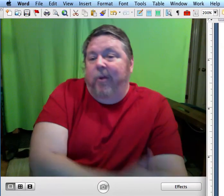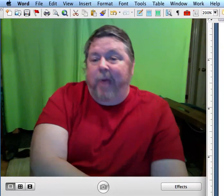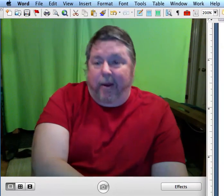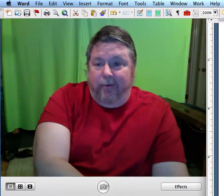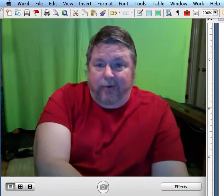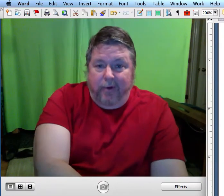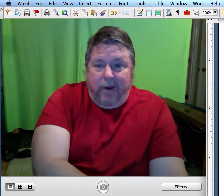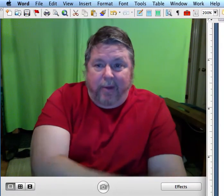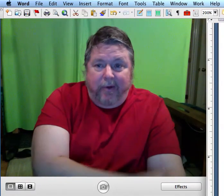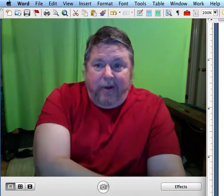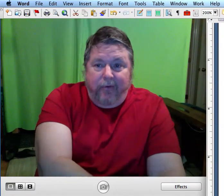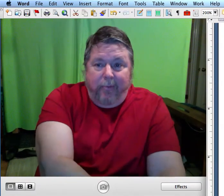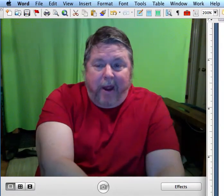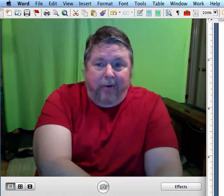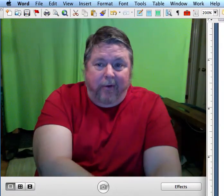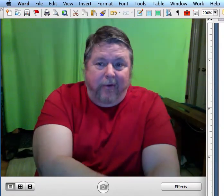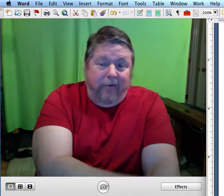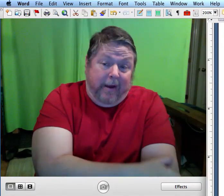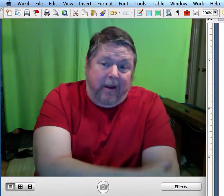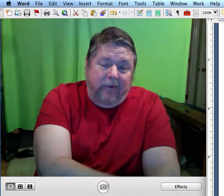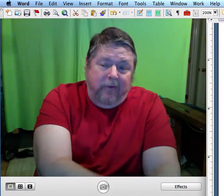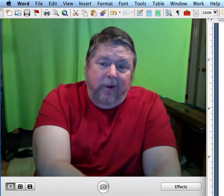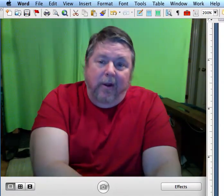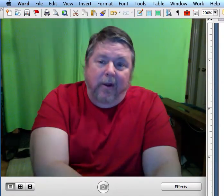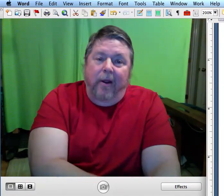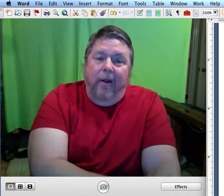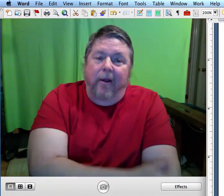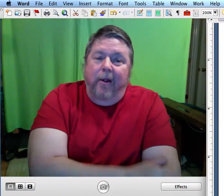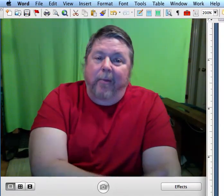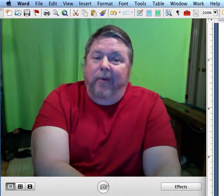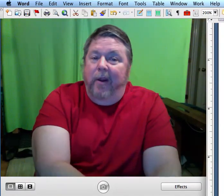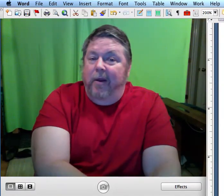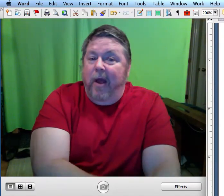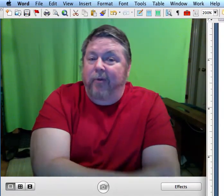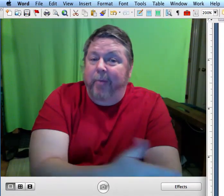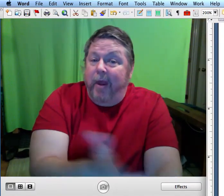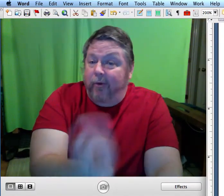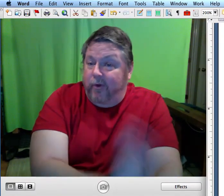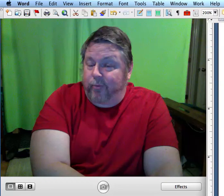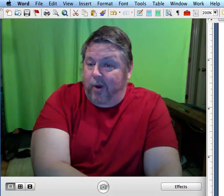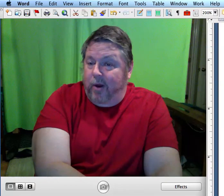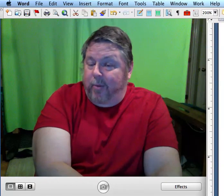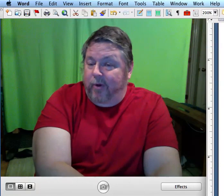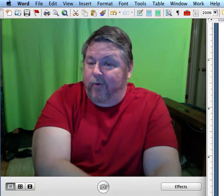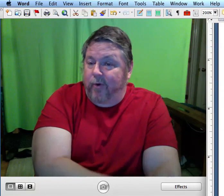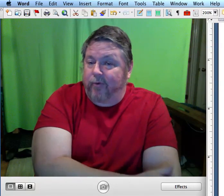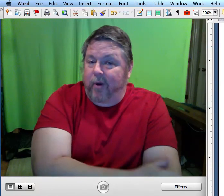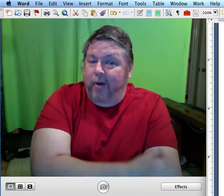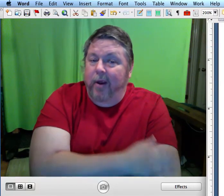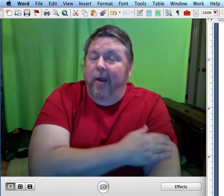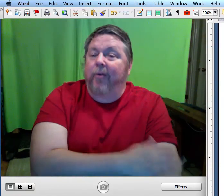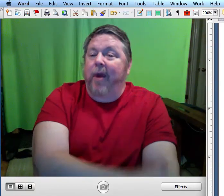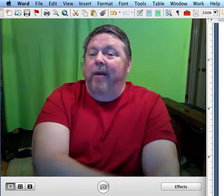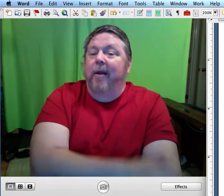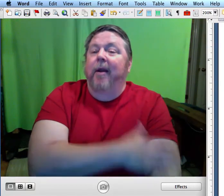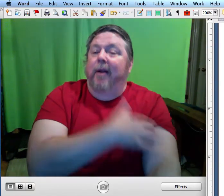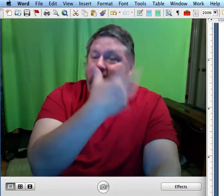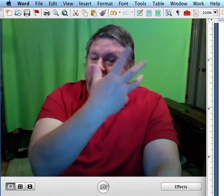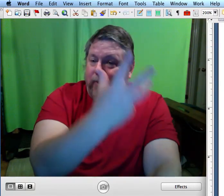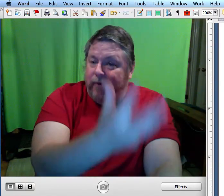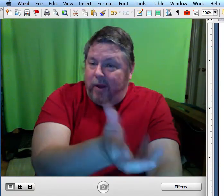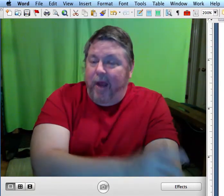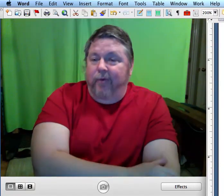these are the patterns, and maybe it's a different pattern, it's a different text. Am I seeing now something else is coming to the forefront? Great,